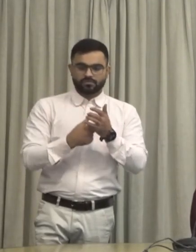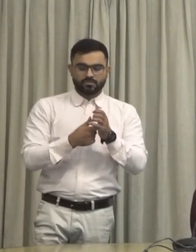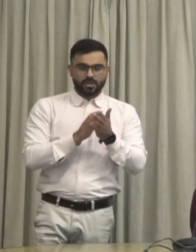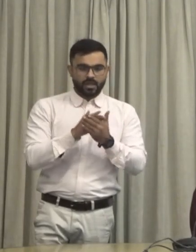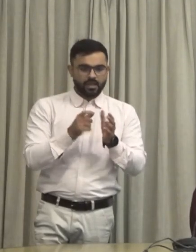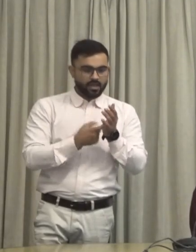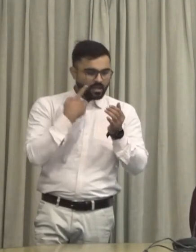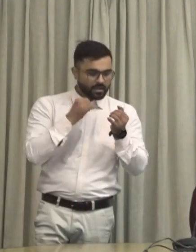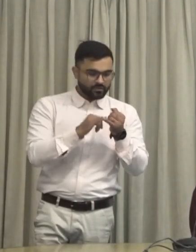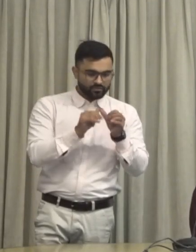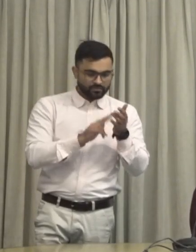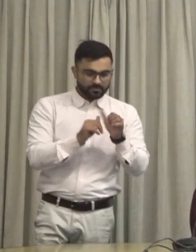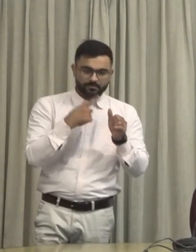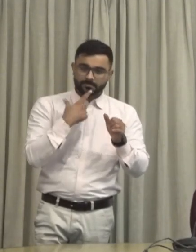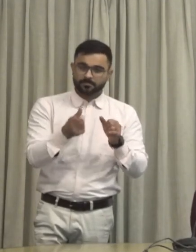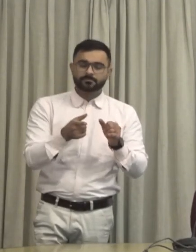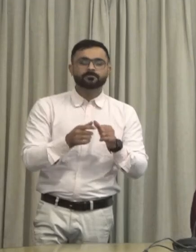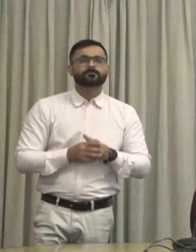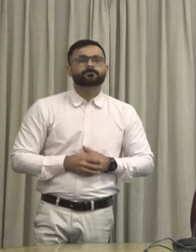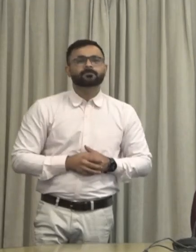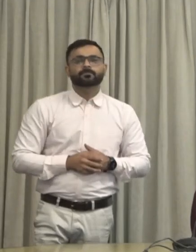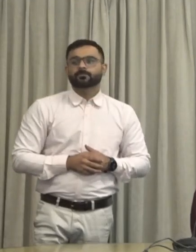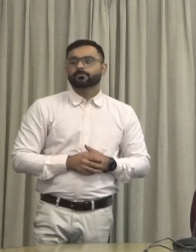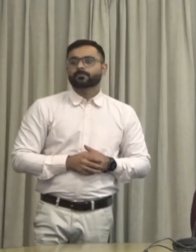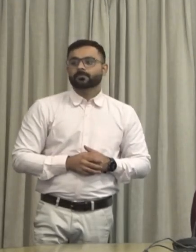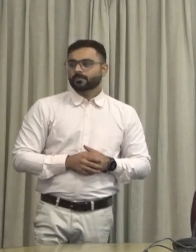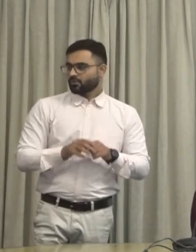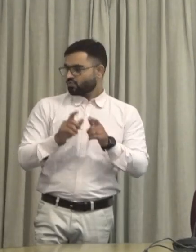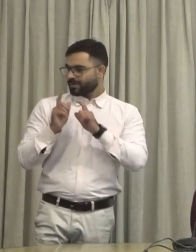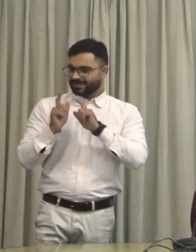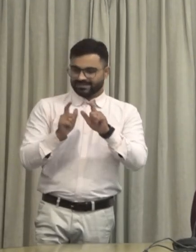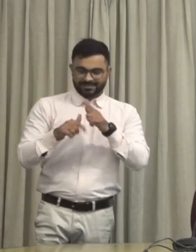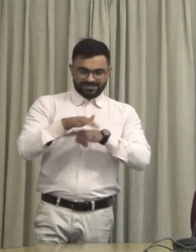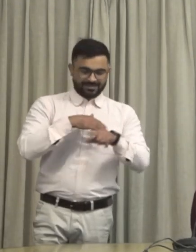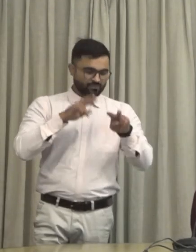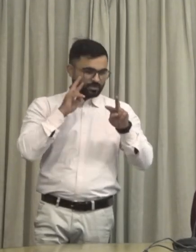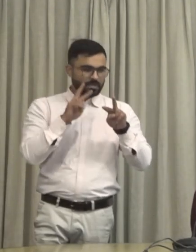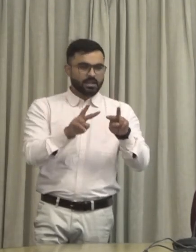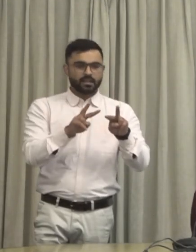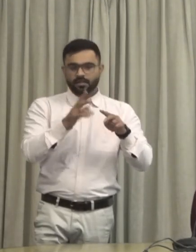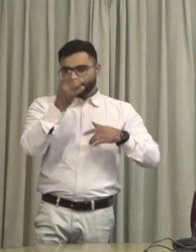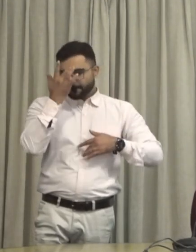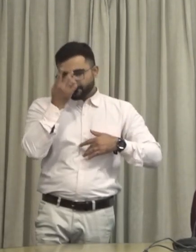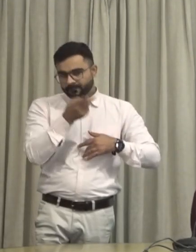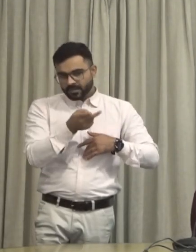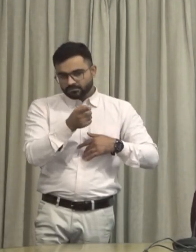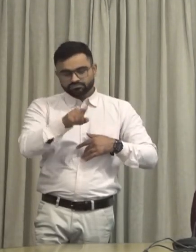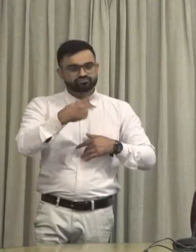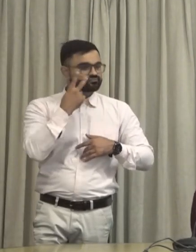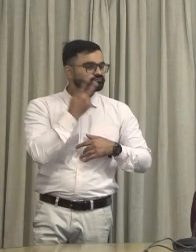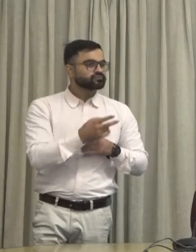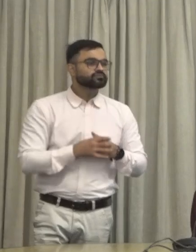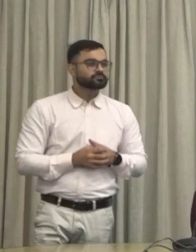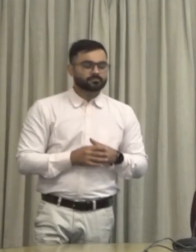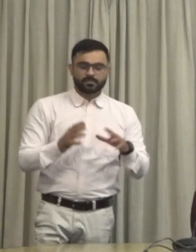is not just the logistics of looking after the patient, and